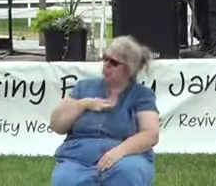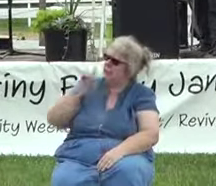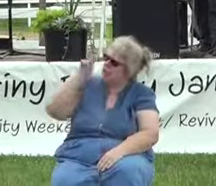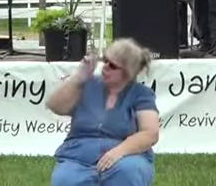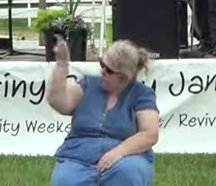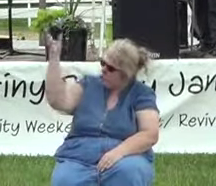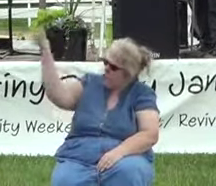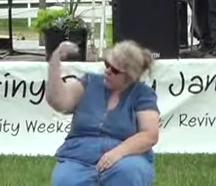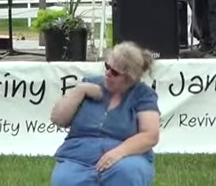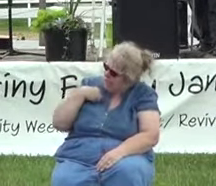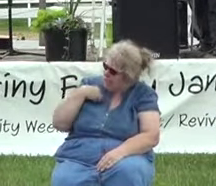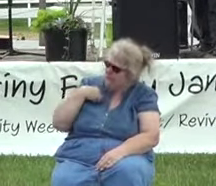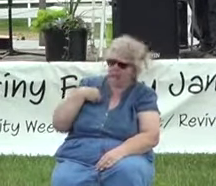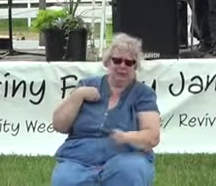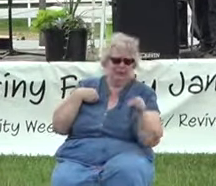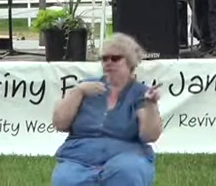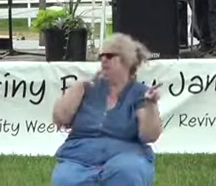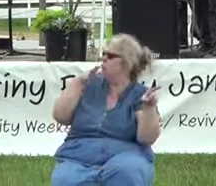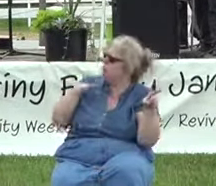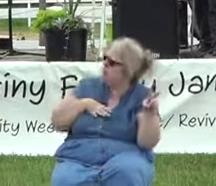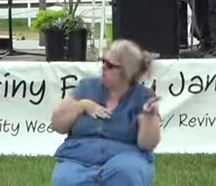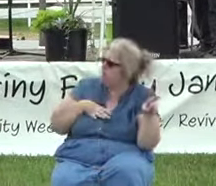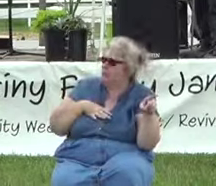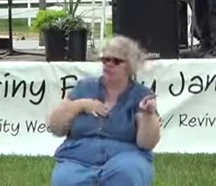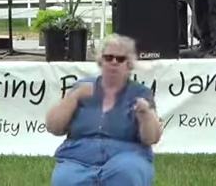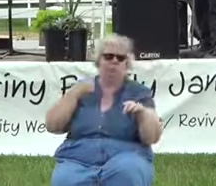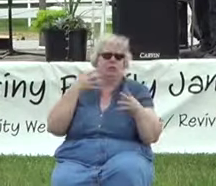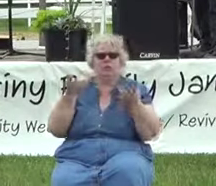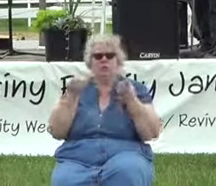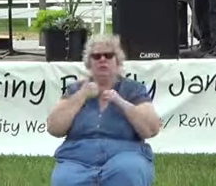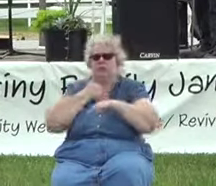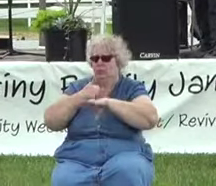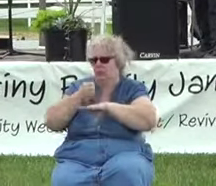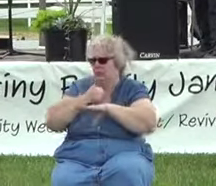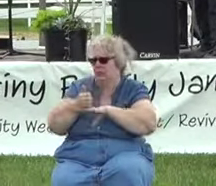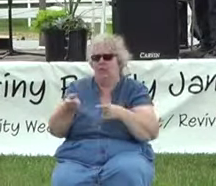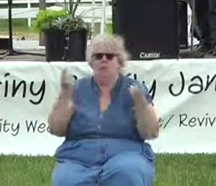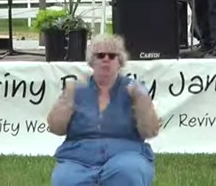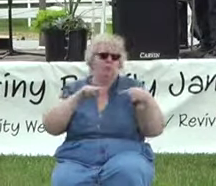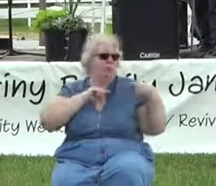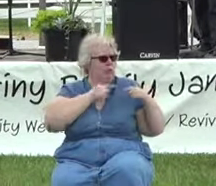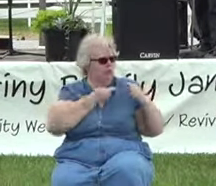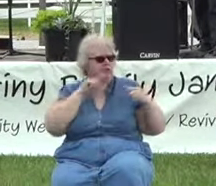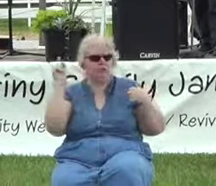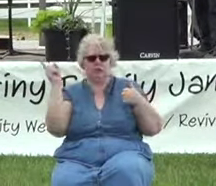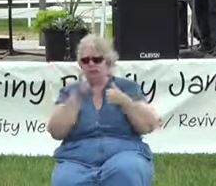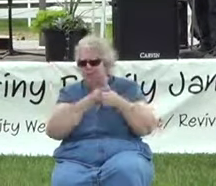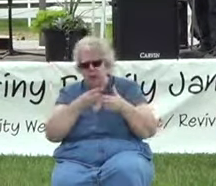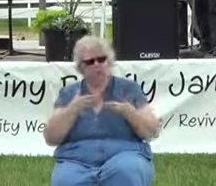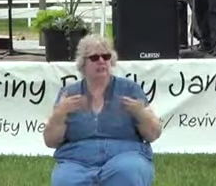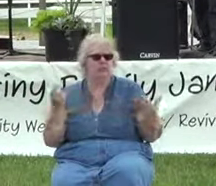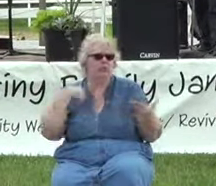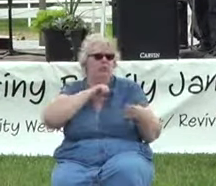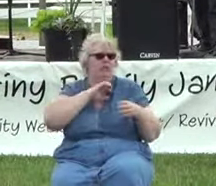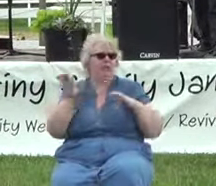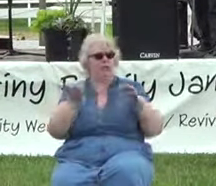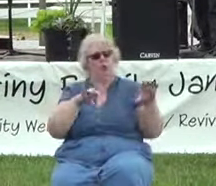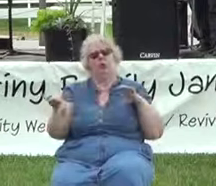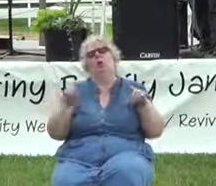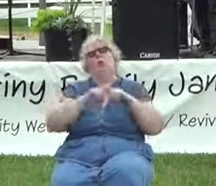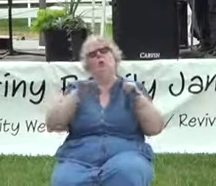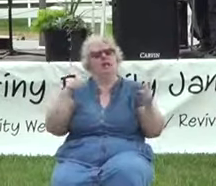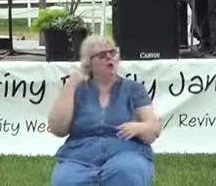the woman. You know, we want to blame. And sometimes we're hurting and that's the first thing we do. Sometimes we do something wrong and that's the first thing that we do. But I always think